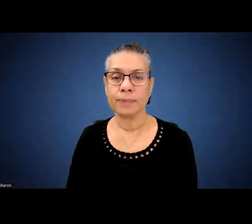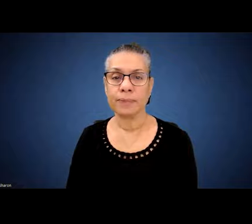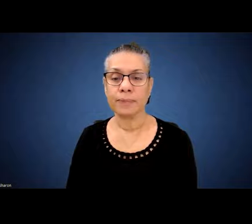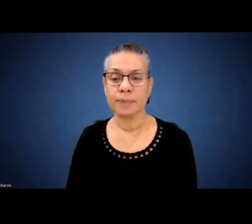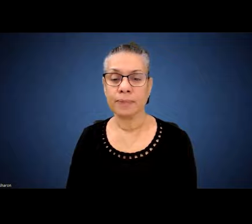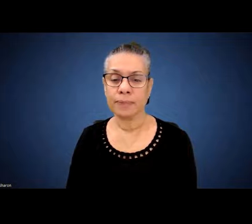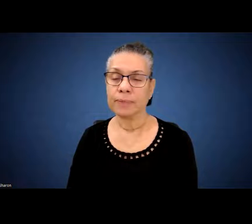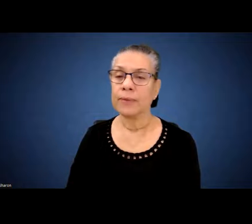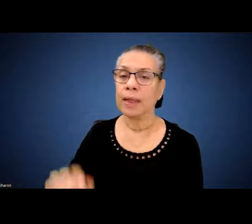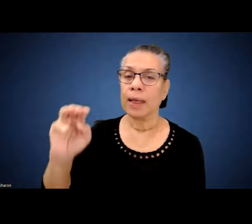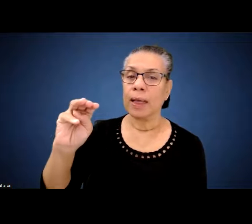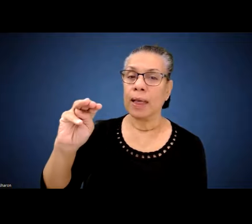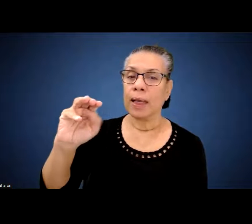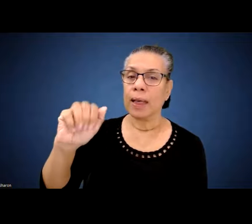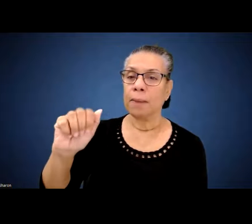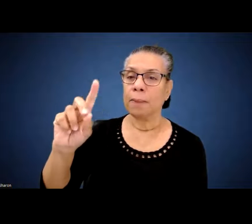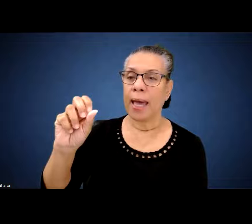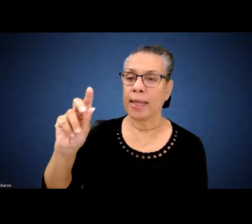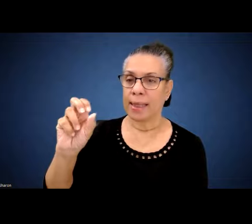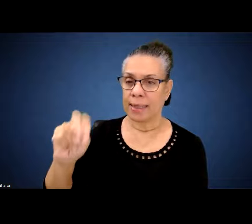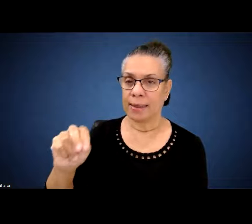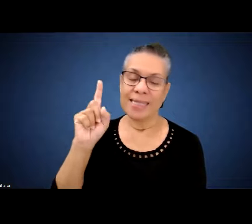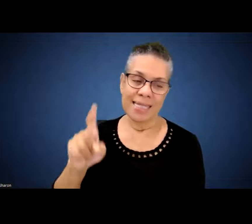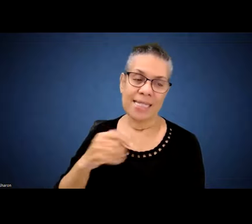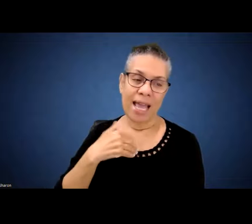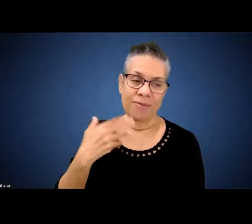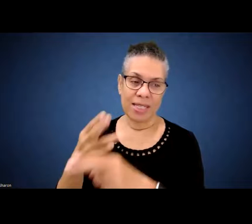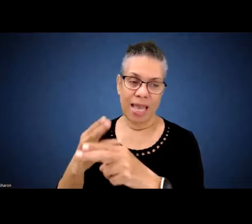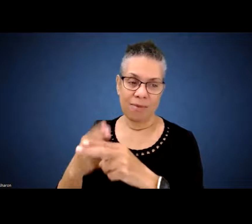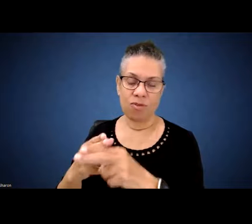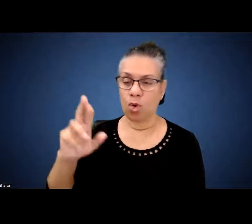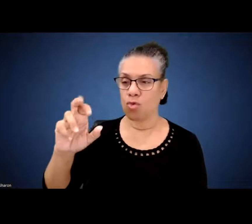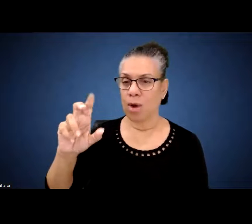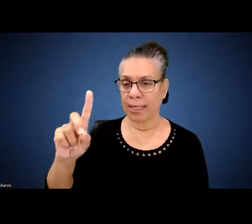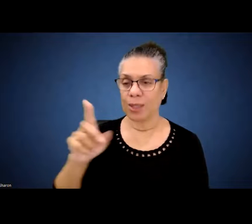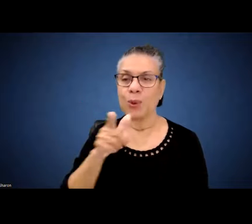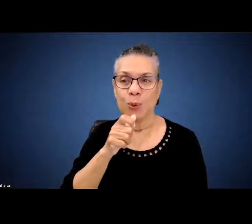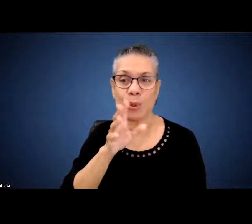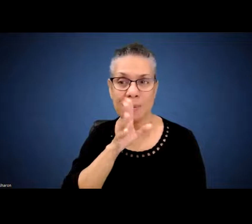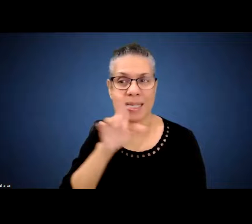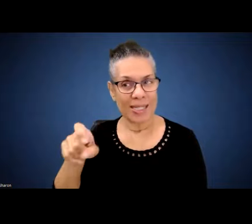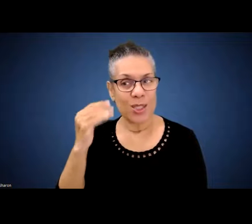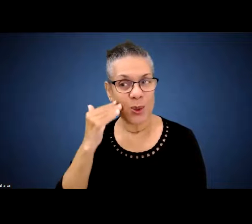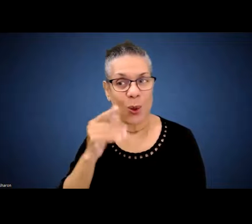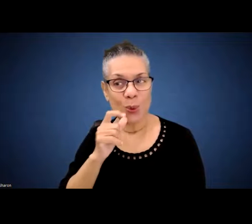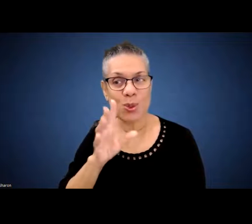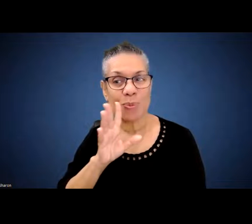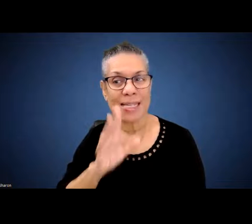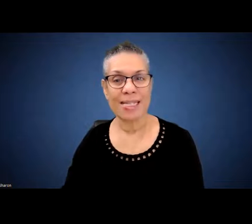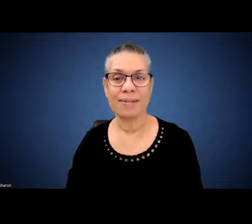Thank you, Madeline. I just want to say your name so that for record keeping, we know that it was you speaking.